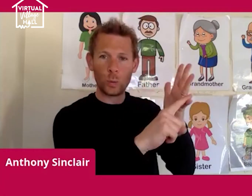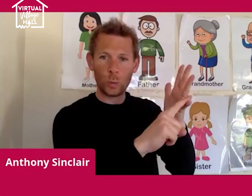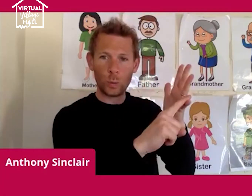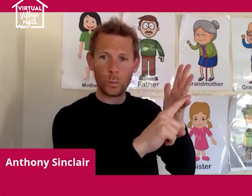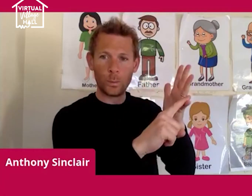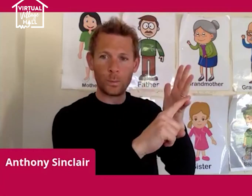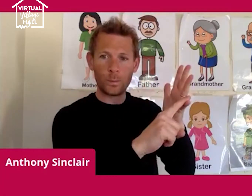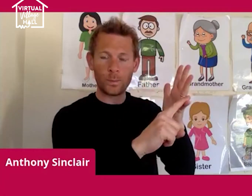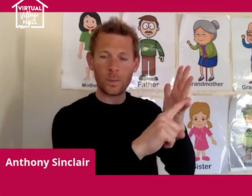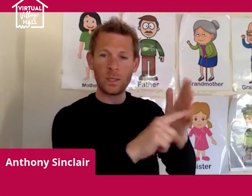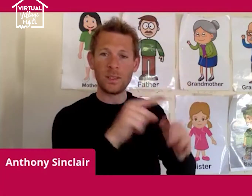U.